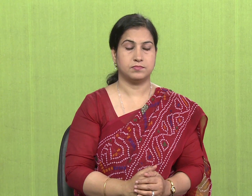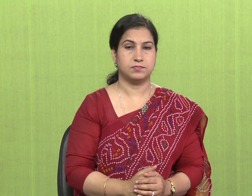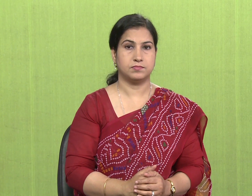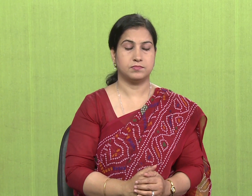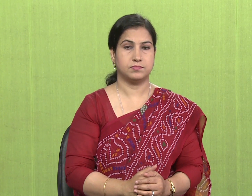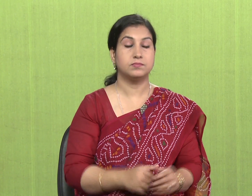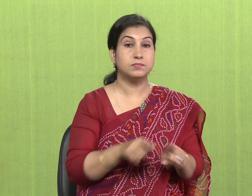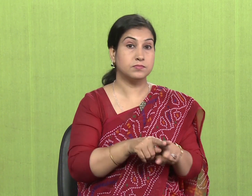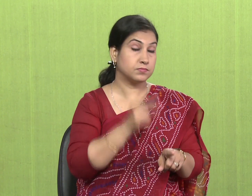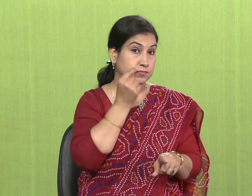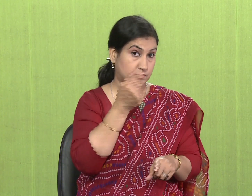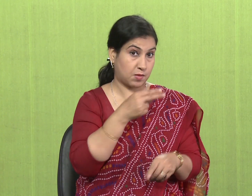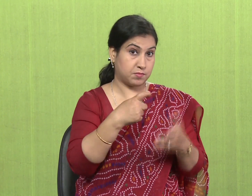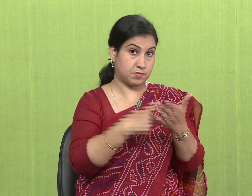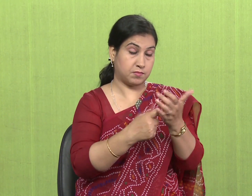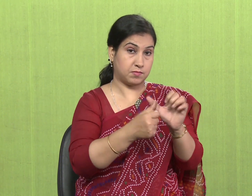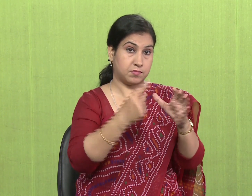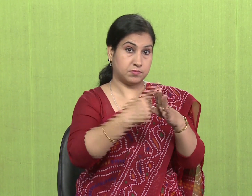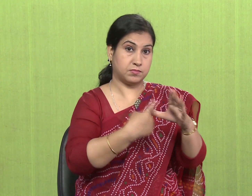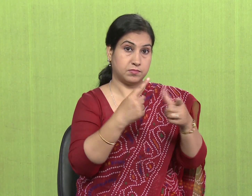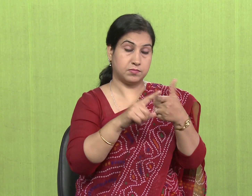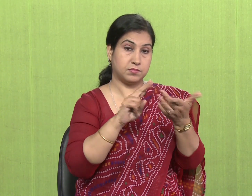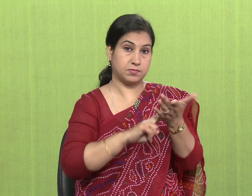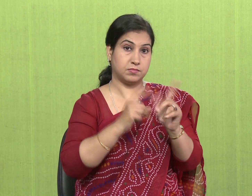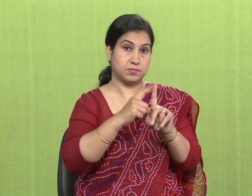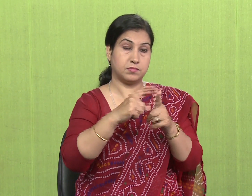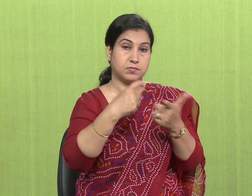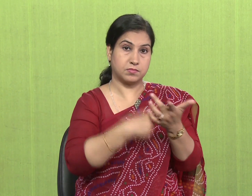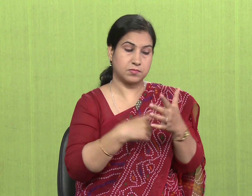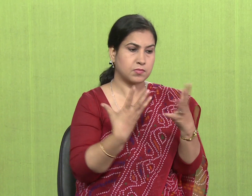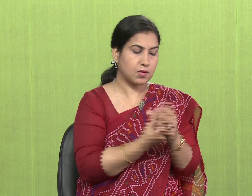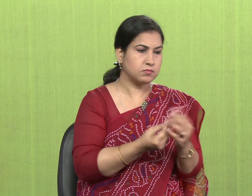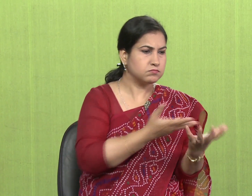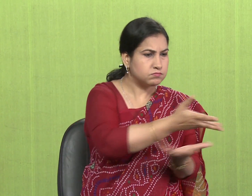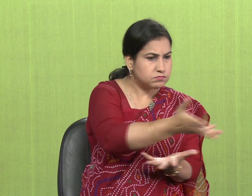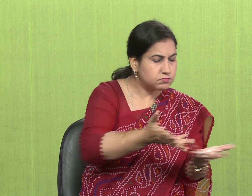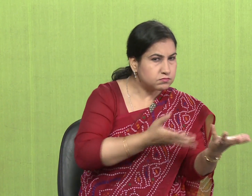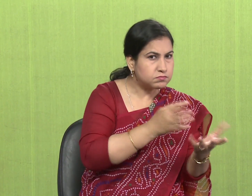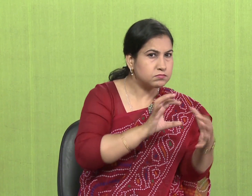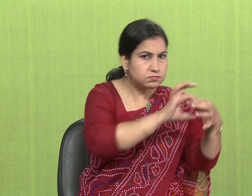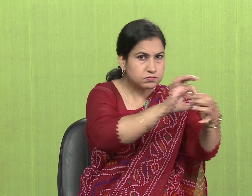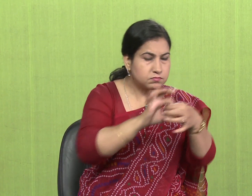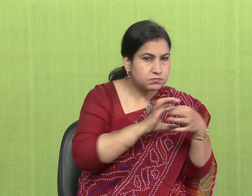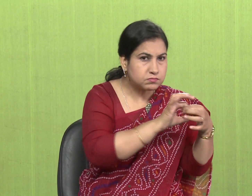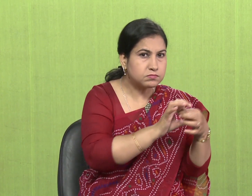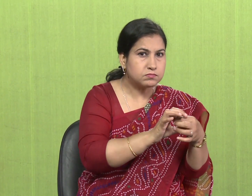Rajendra Singh coordinated all these activities to mesh with the villagers' traditional cycle